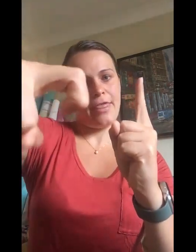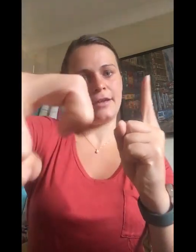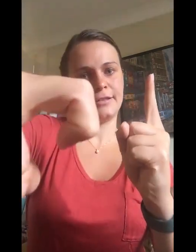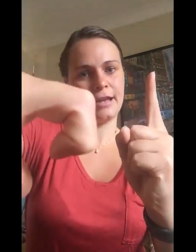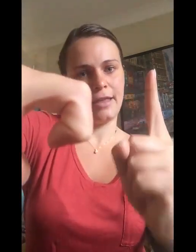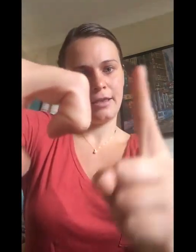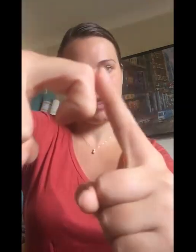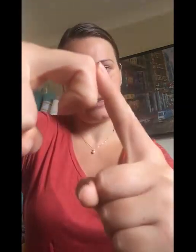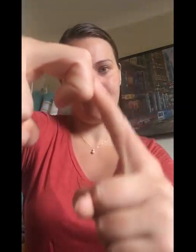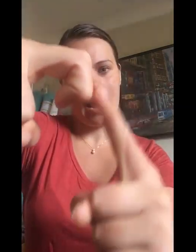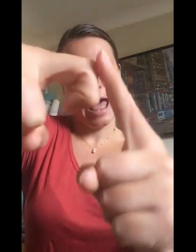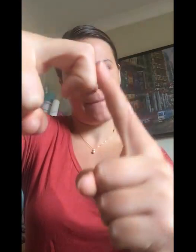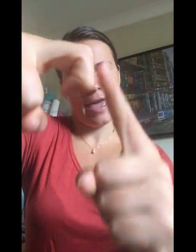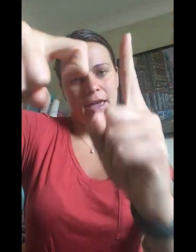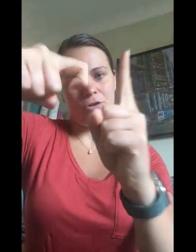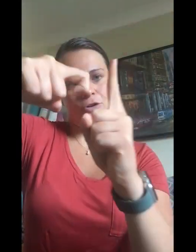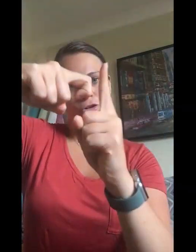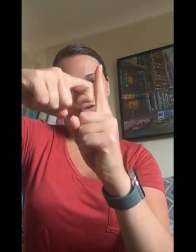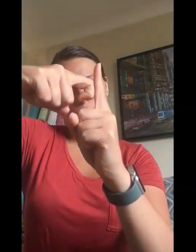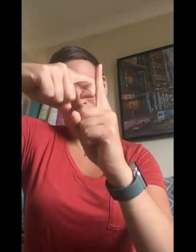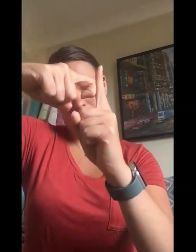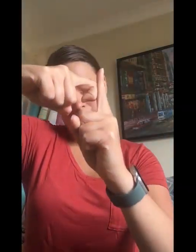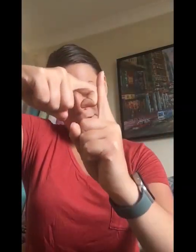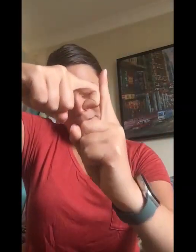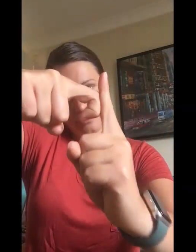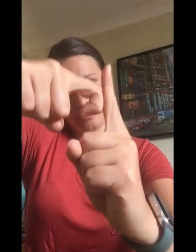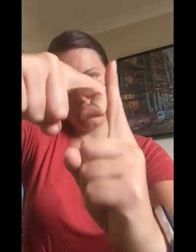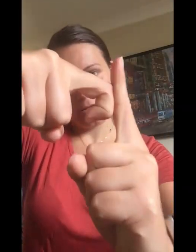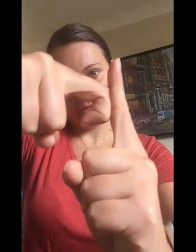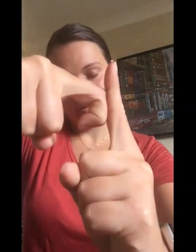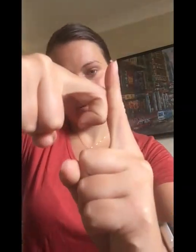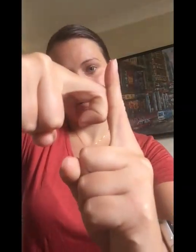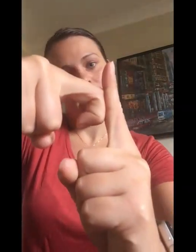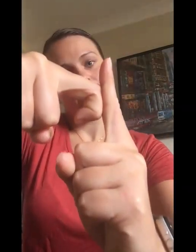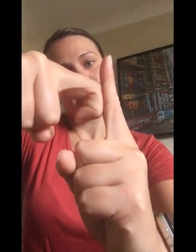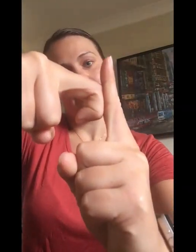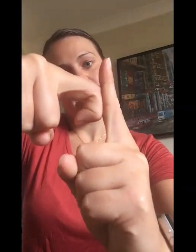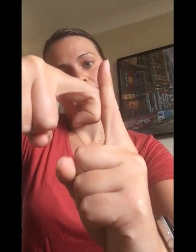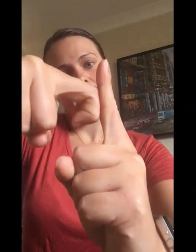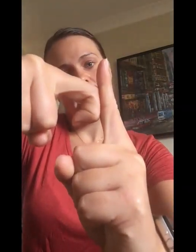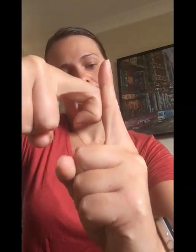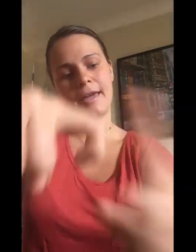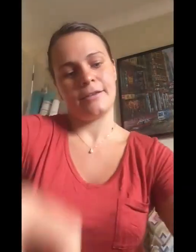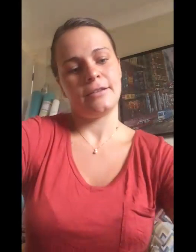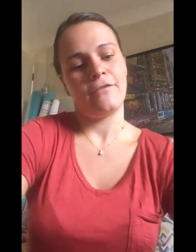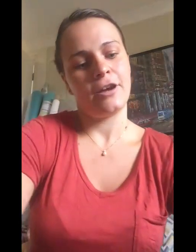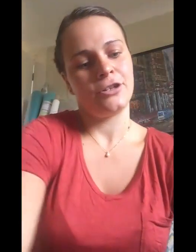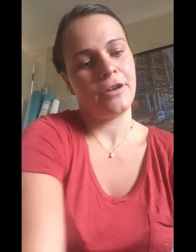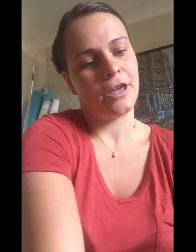this, and then this flat bit you're going to join in the middle, so it looks a bit like a K. So if I show